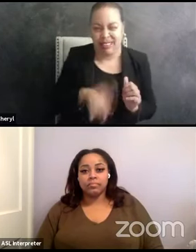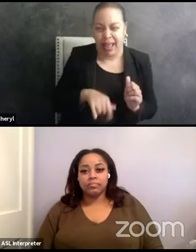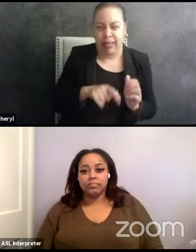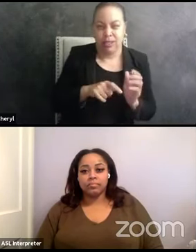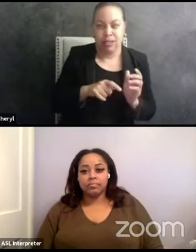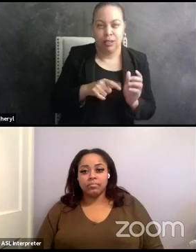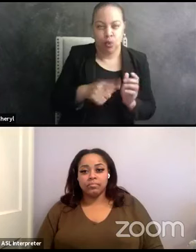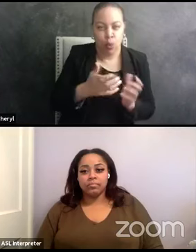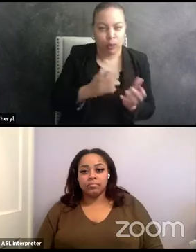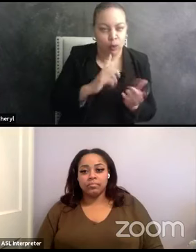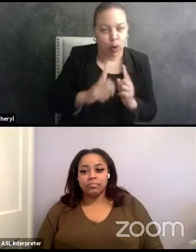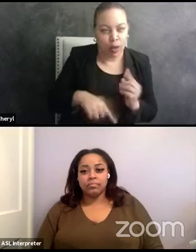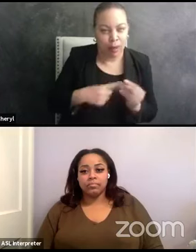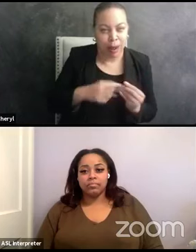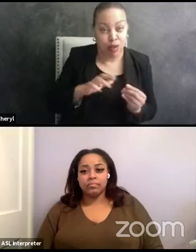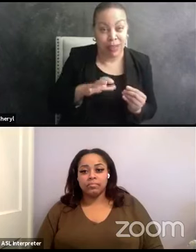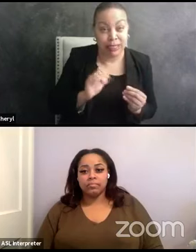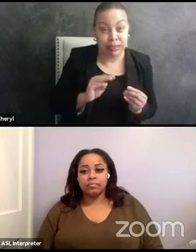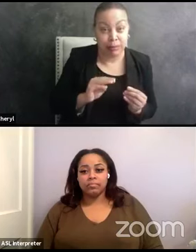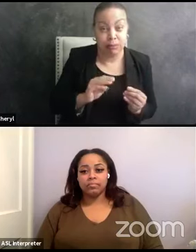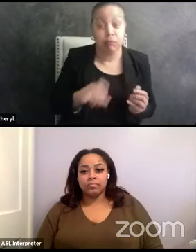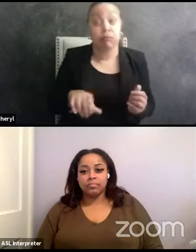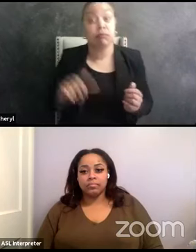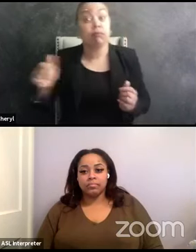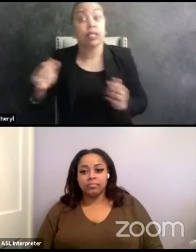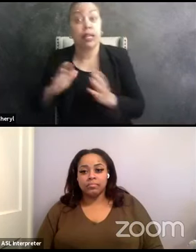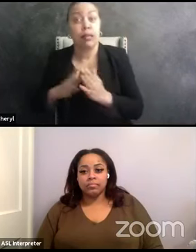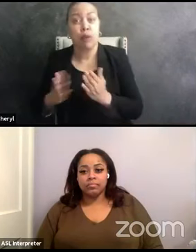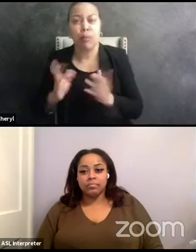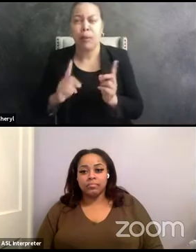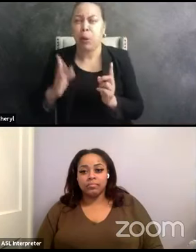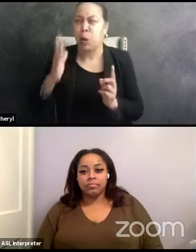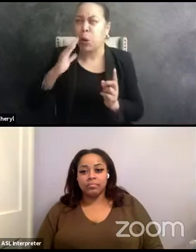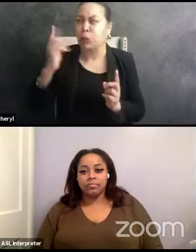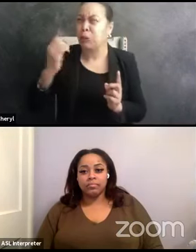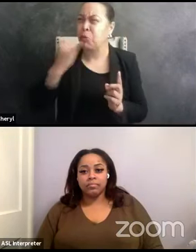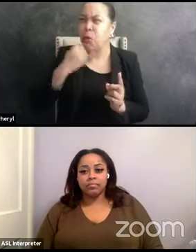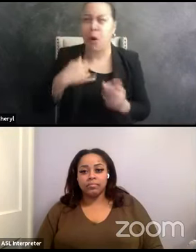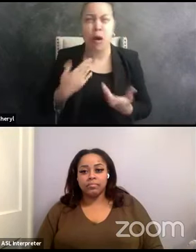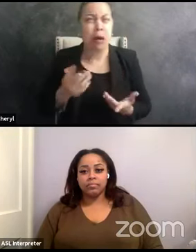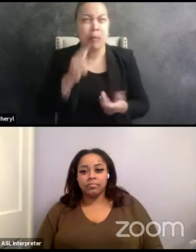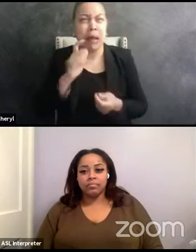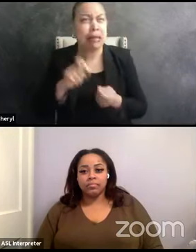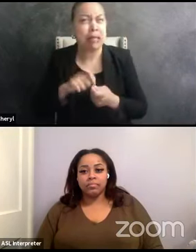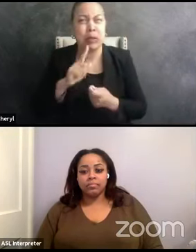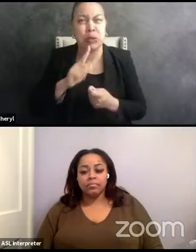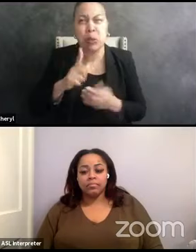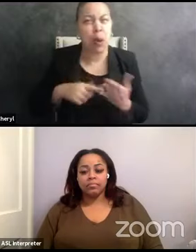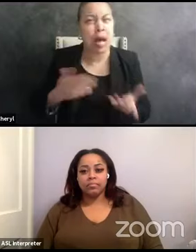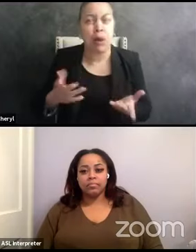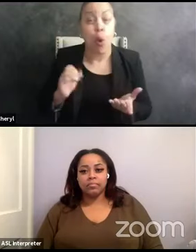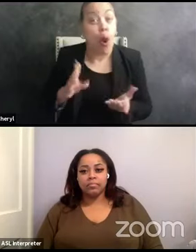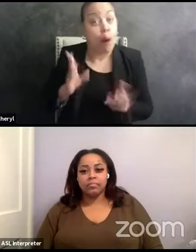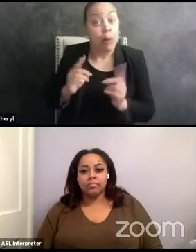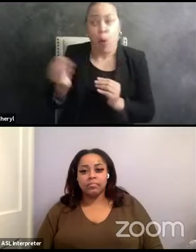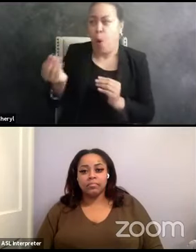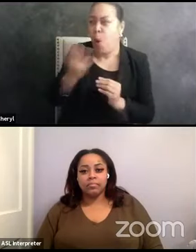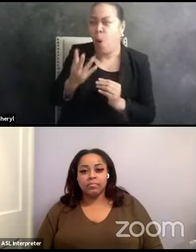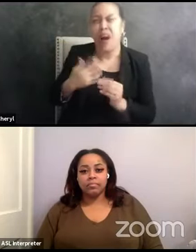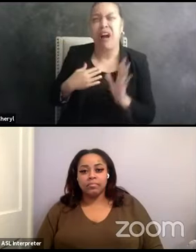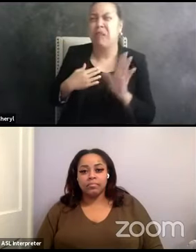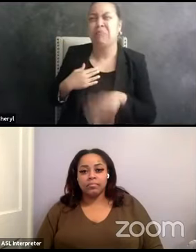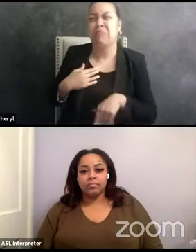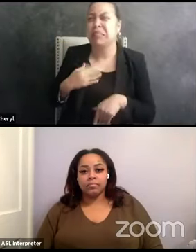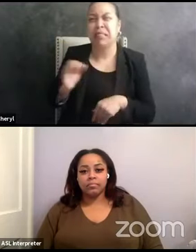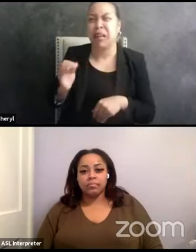people who know something's wrong and they're just not sure, they're not quite sure what, or they've been told that nothing really is wrong, but they know deeply that there